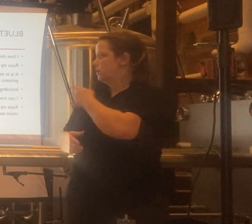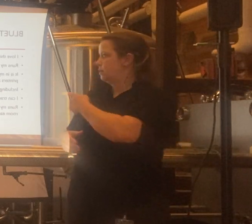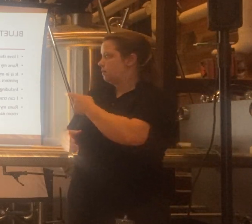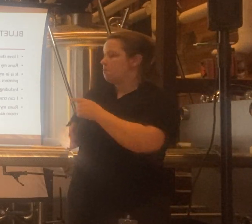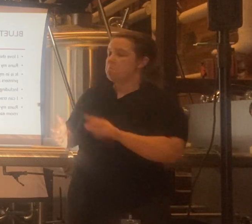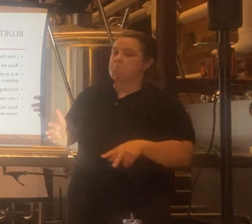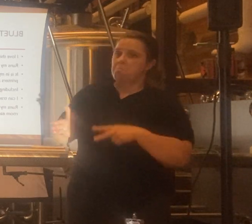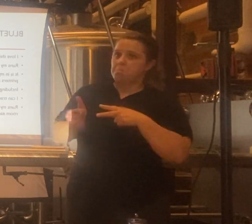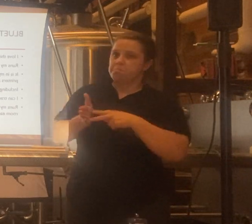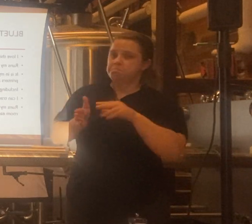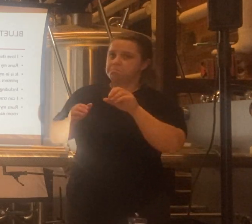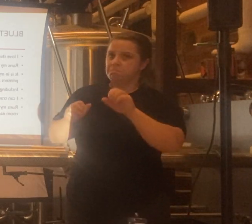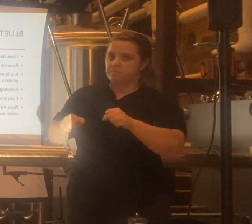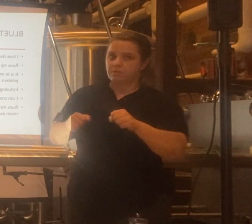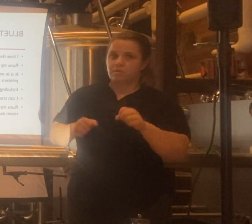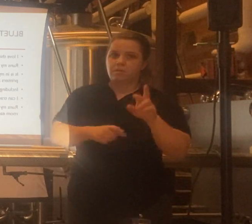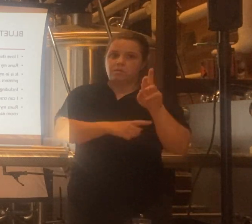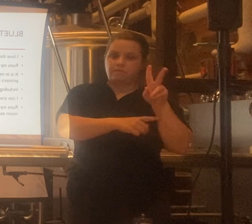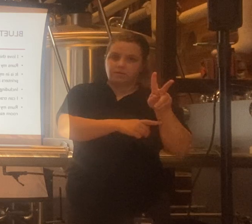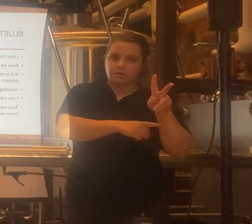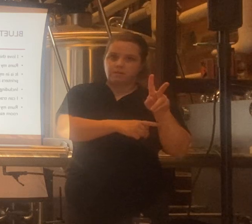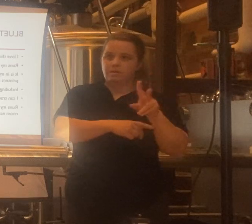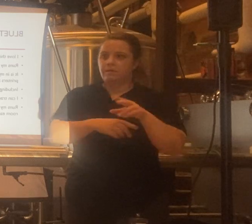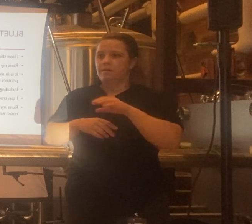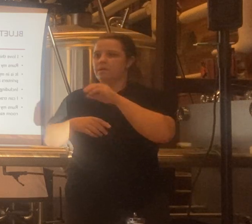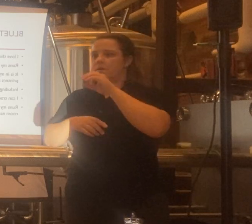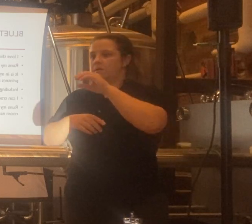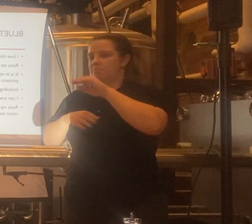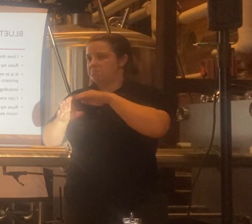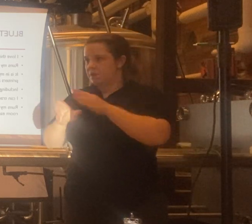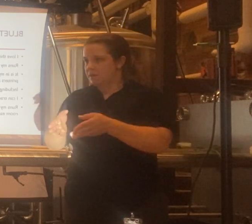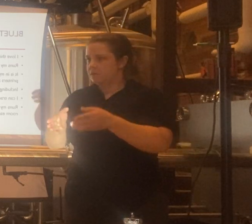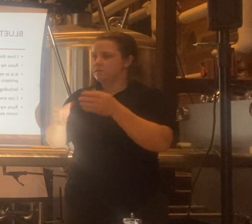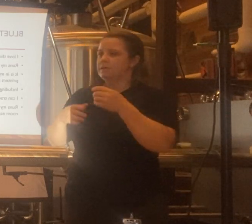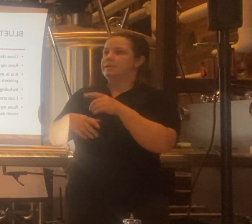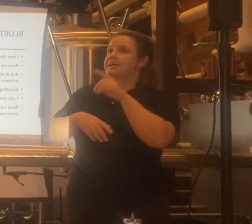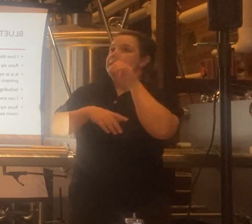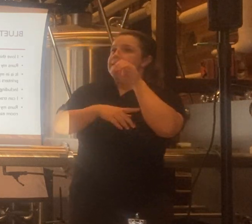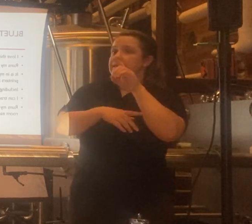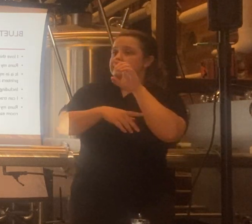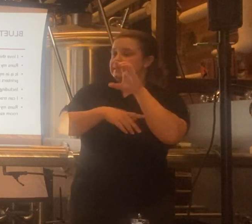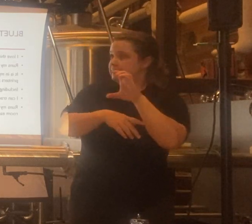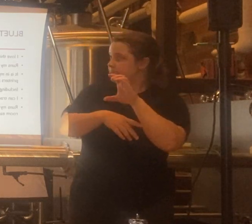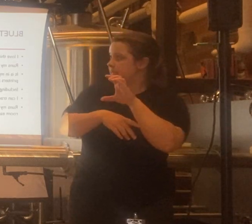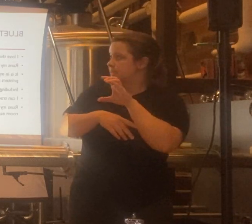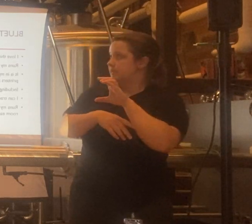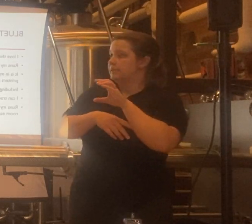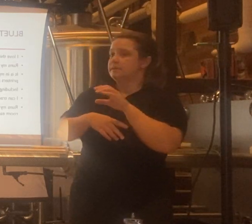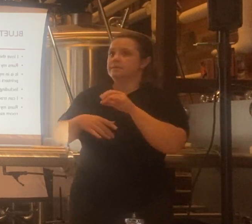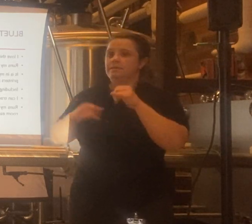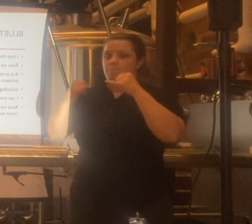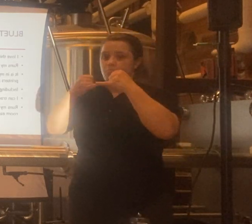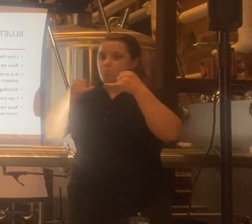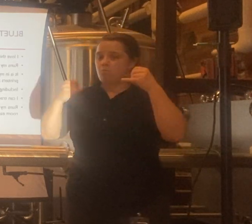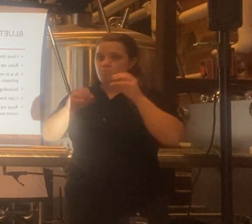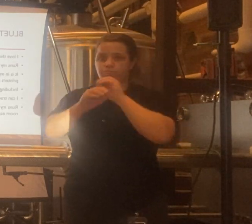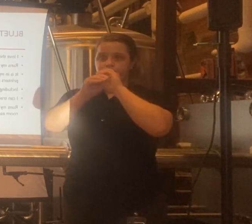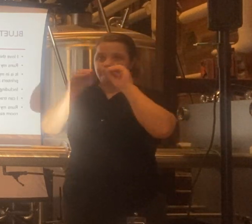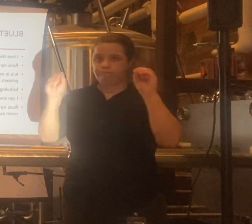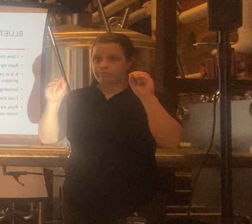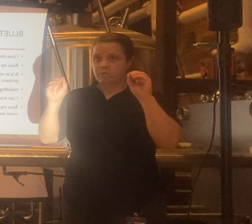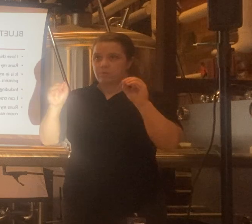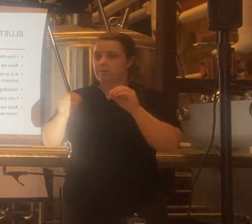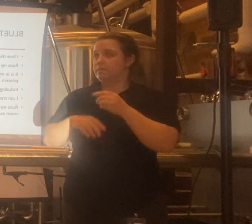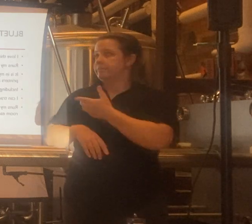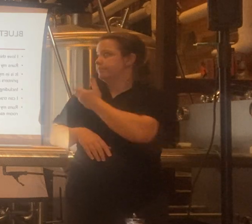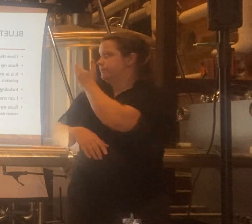house. And there's a DC as well as USB and wireless charging on top. I can set my phone on it and charge as well.